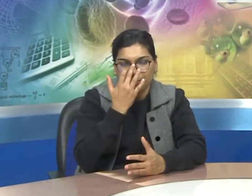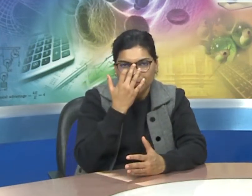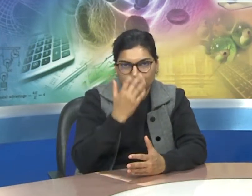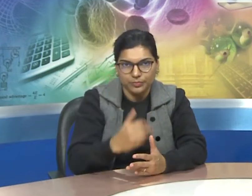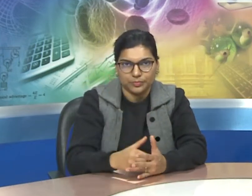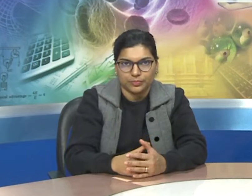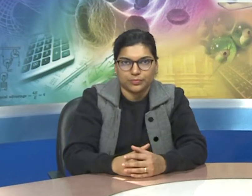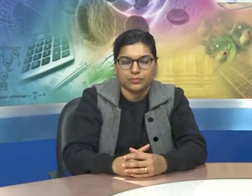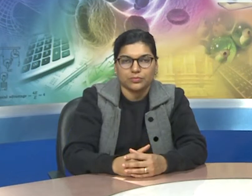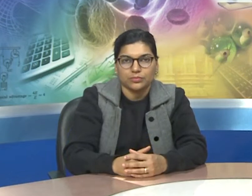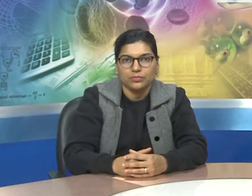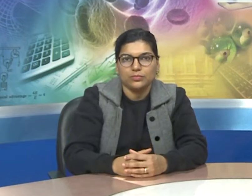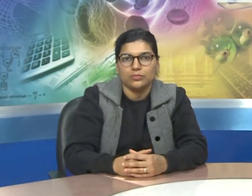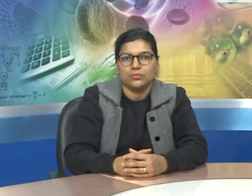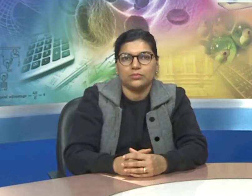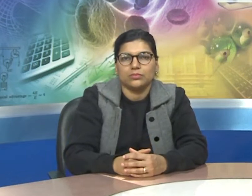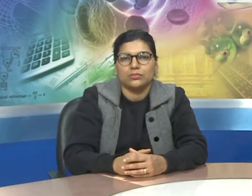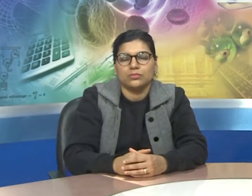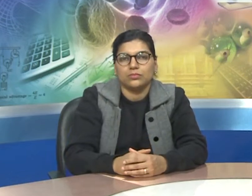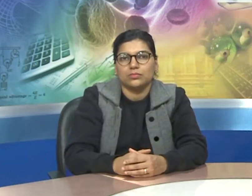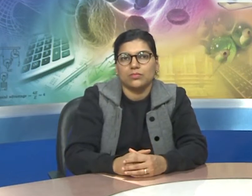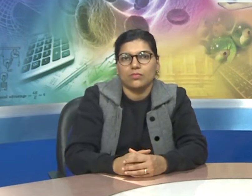in between your lines.